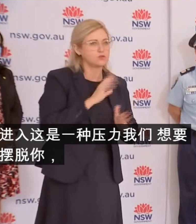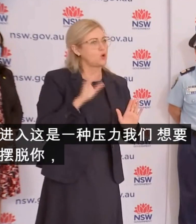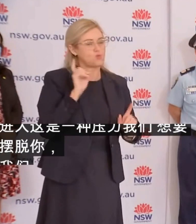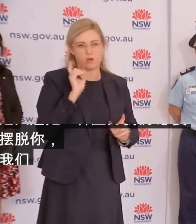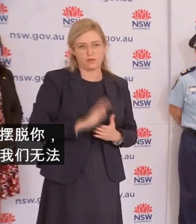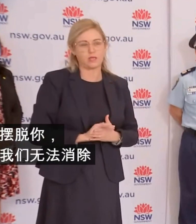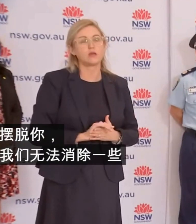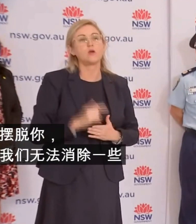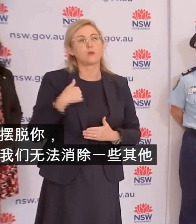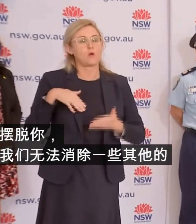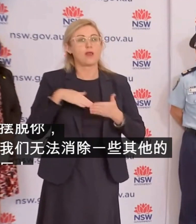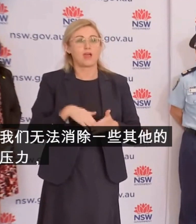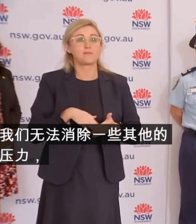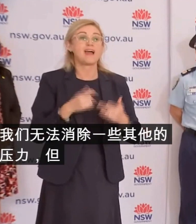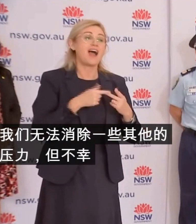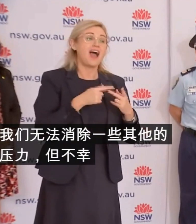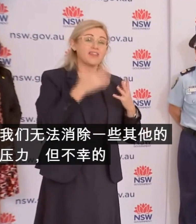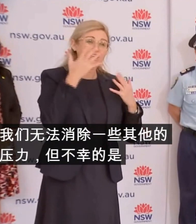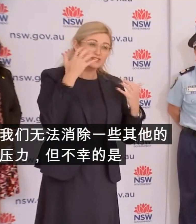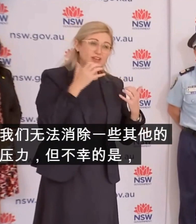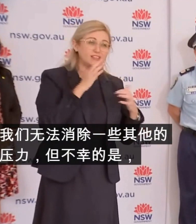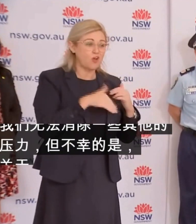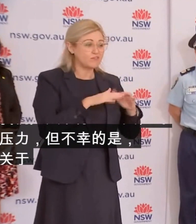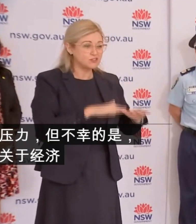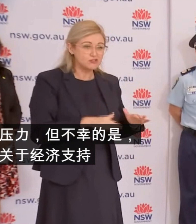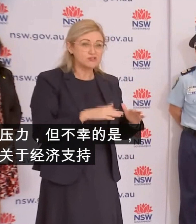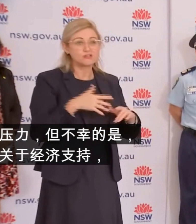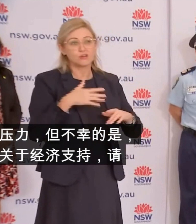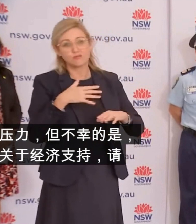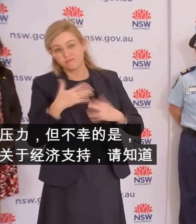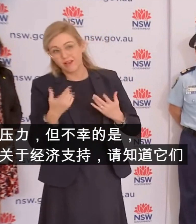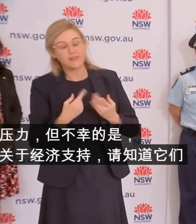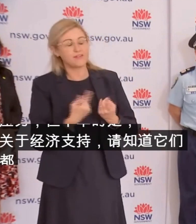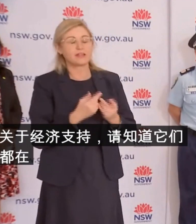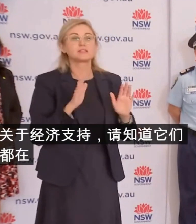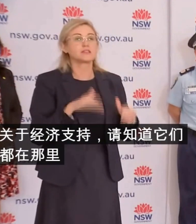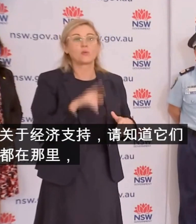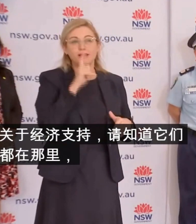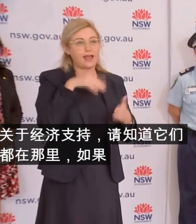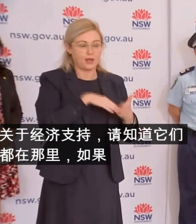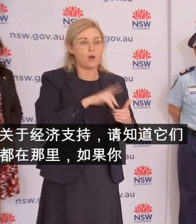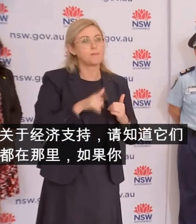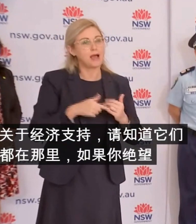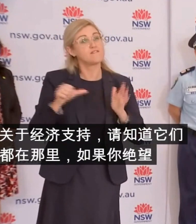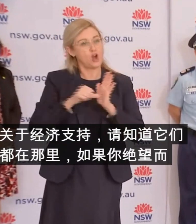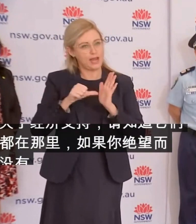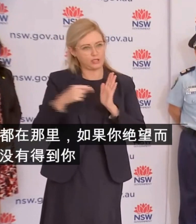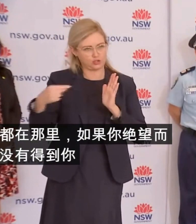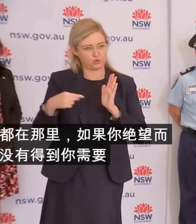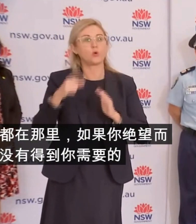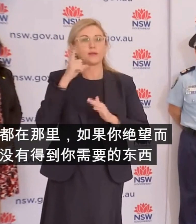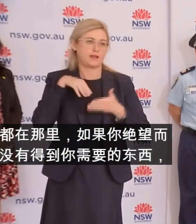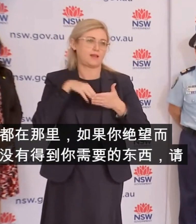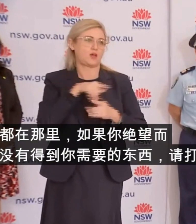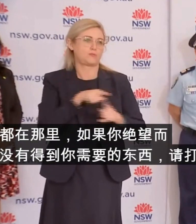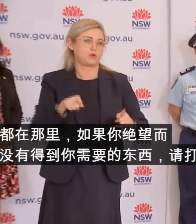you. We can't take away some of the other stresses, unfortunately, but in relation to financial support, please know they're all there. And if you are desperate and not